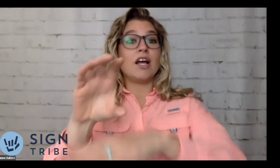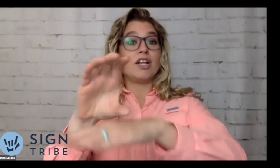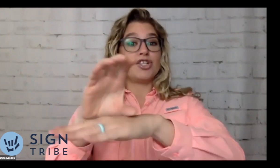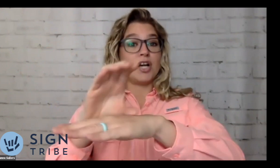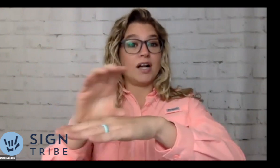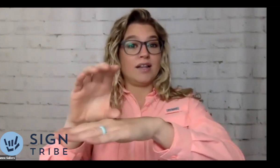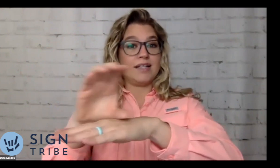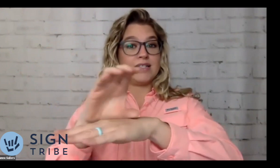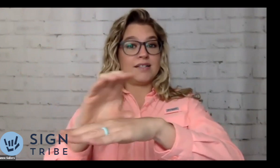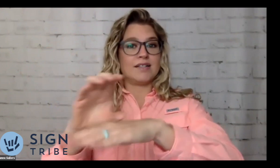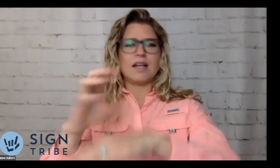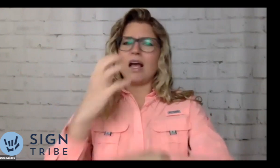chocolate.